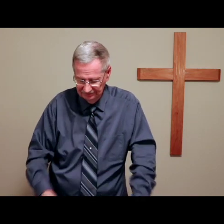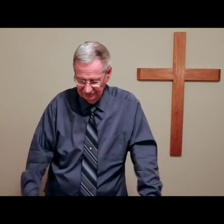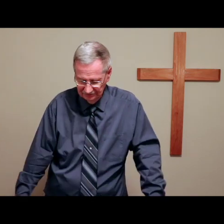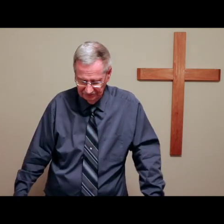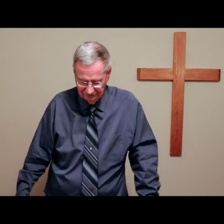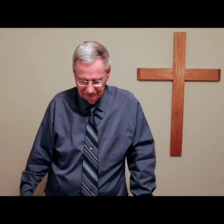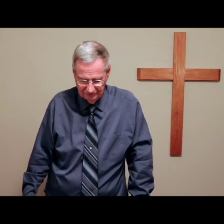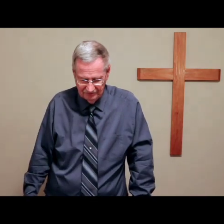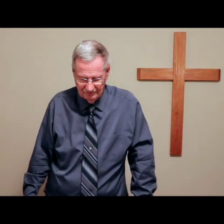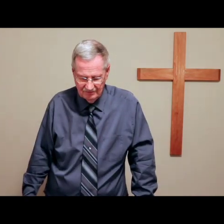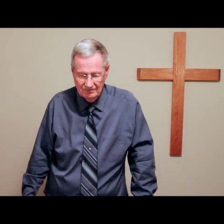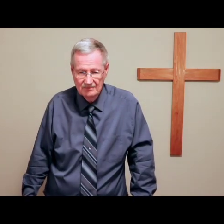pray, Amen.